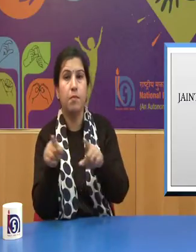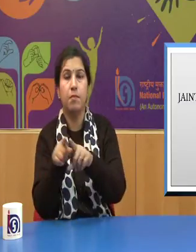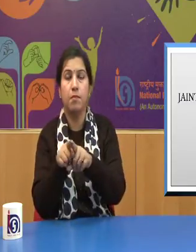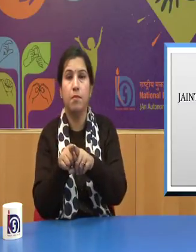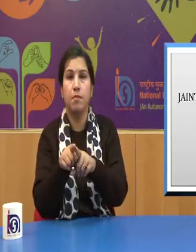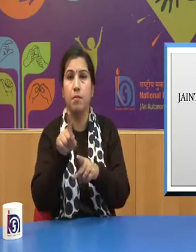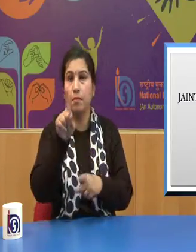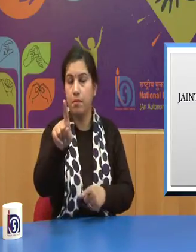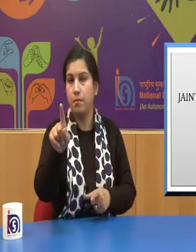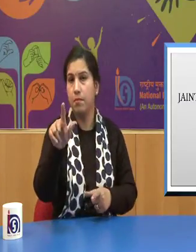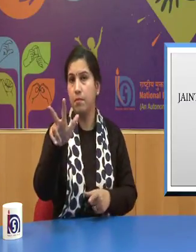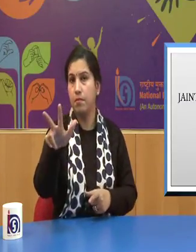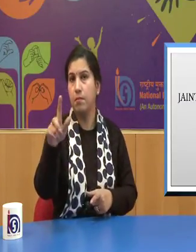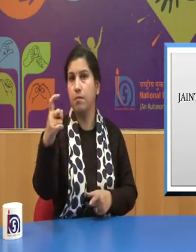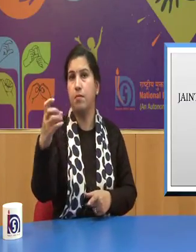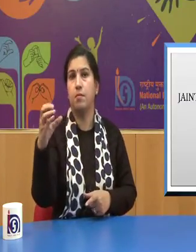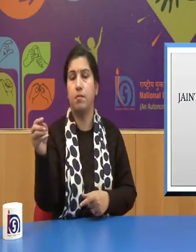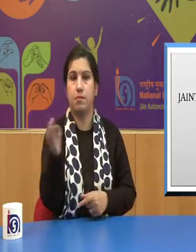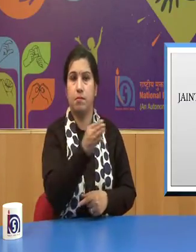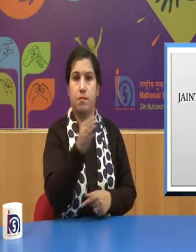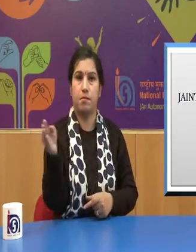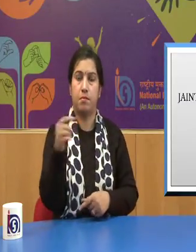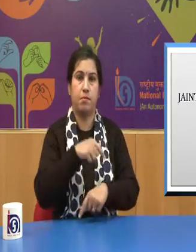and year 1870s.